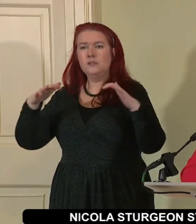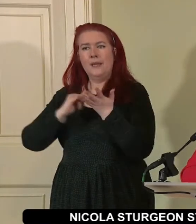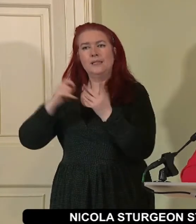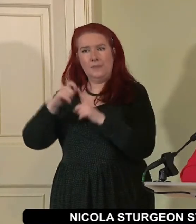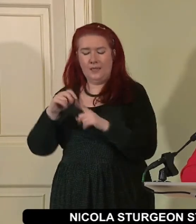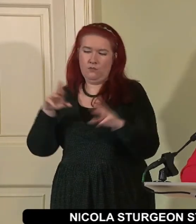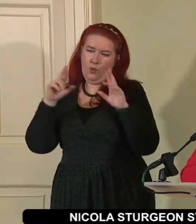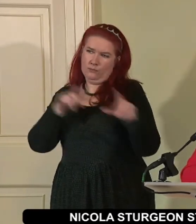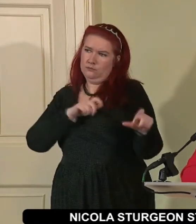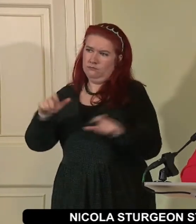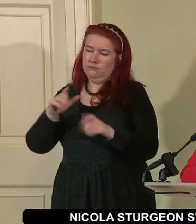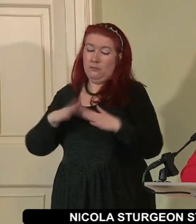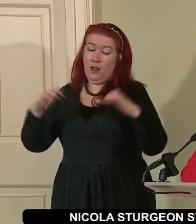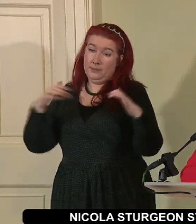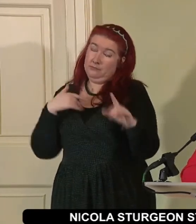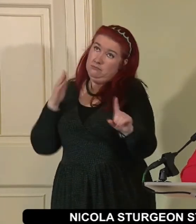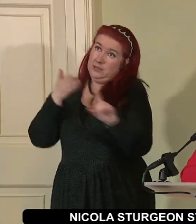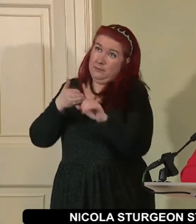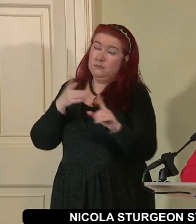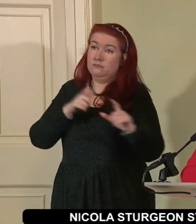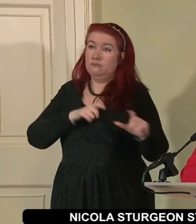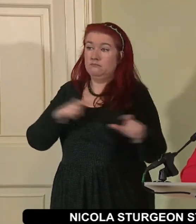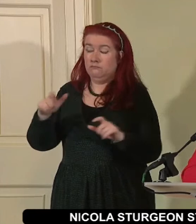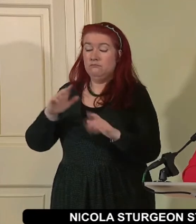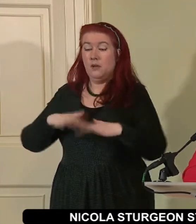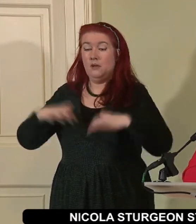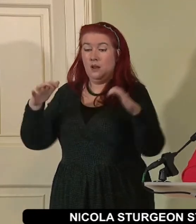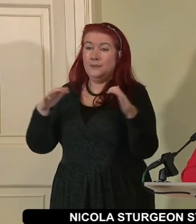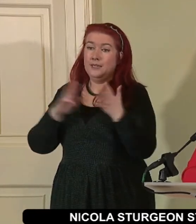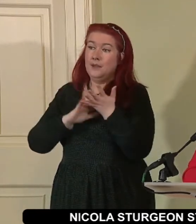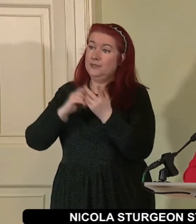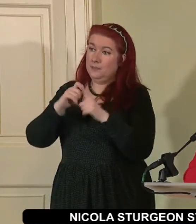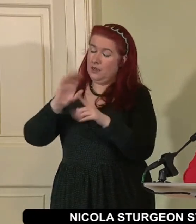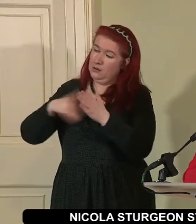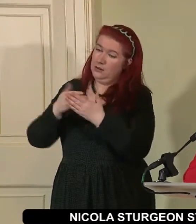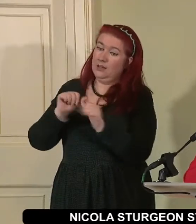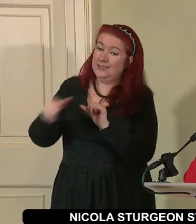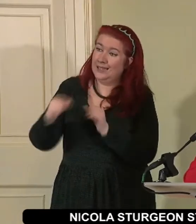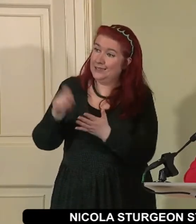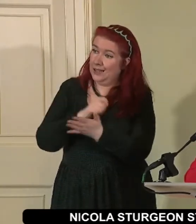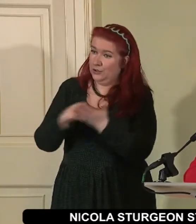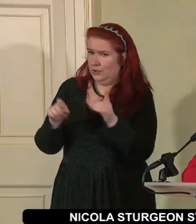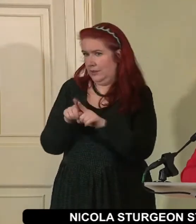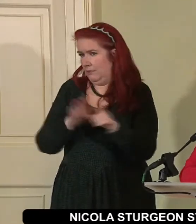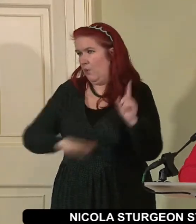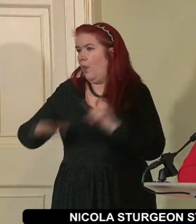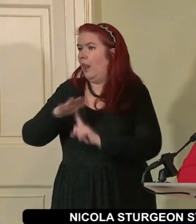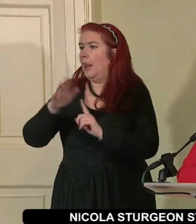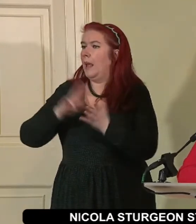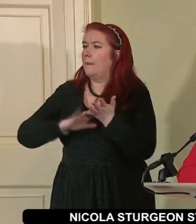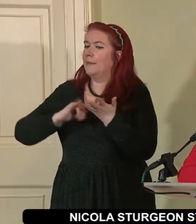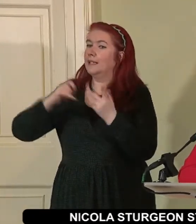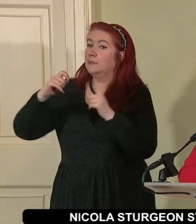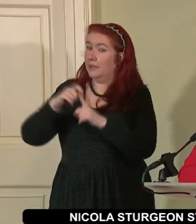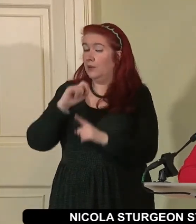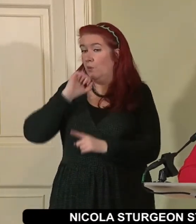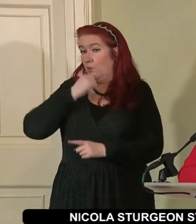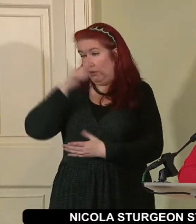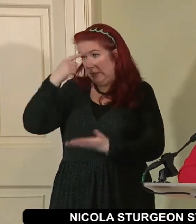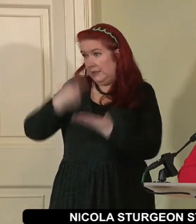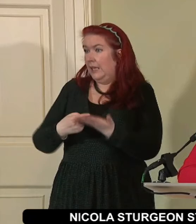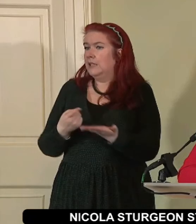stay in Parliament till, or intend to stay in Parliament till certainly the next election, and you know, like all MSPs, take a decision